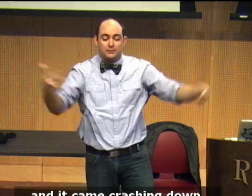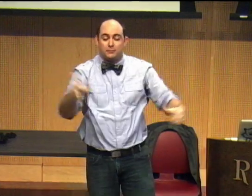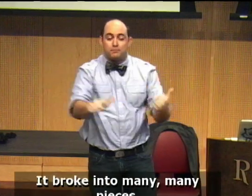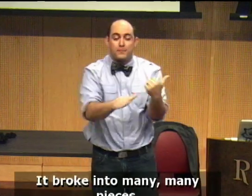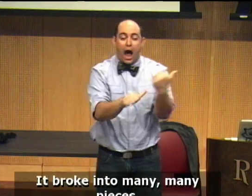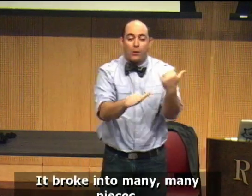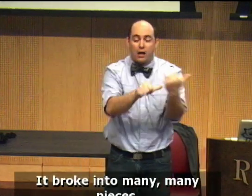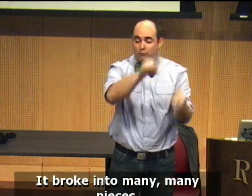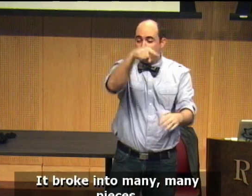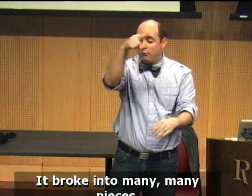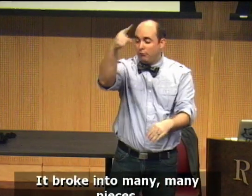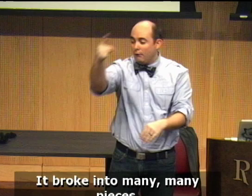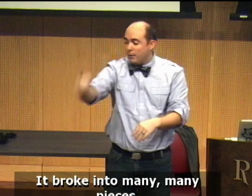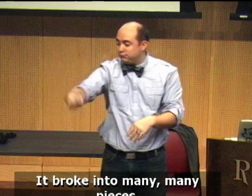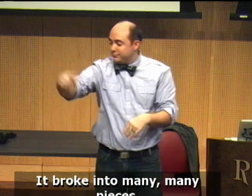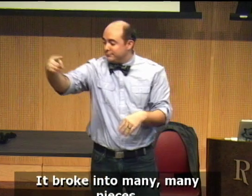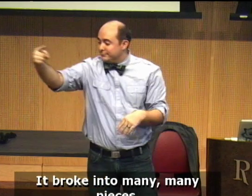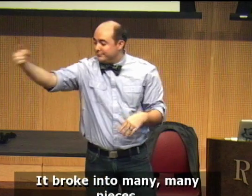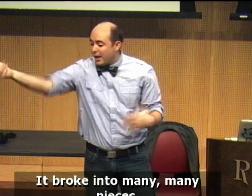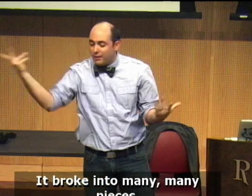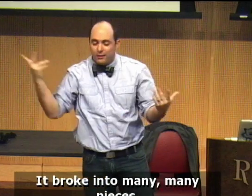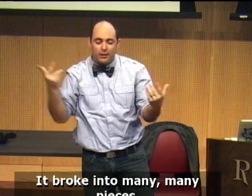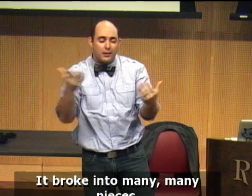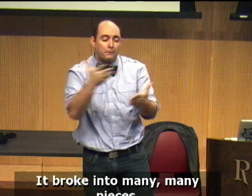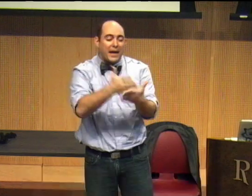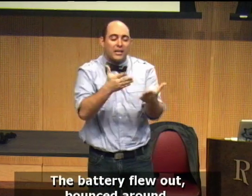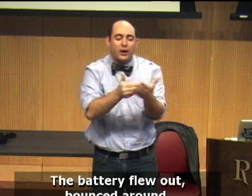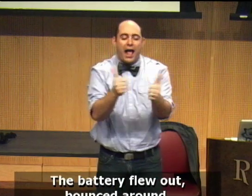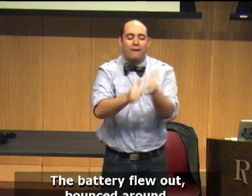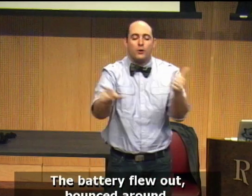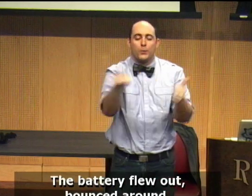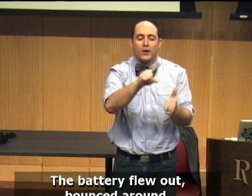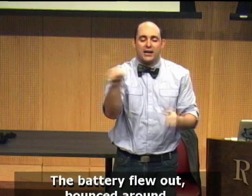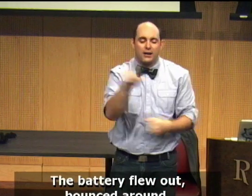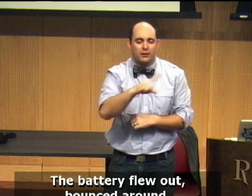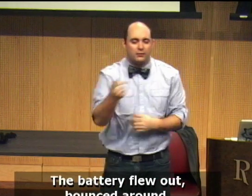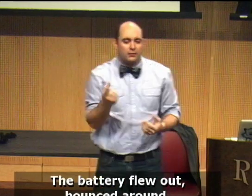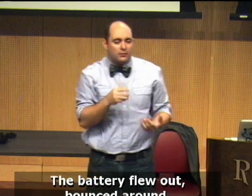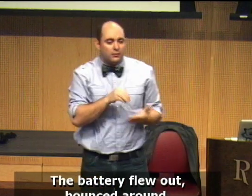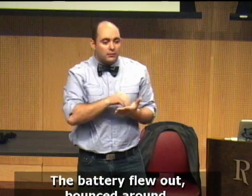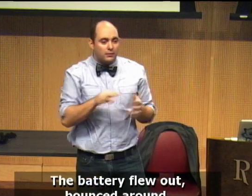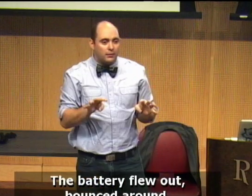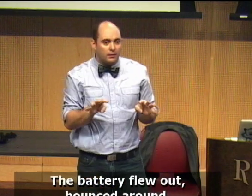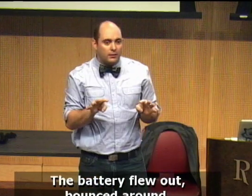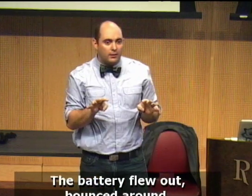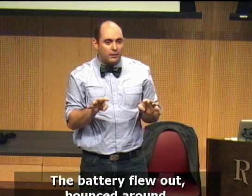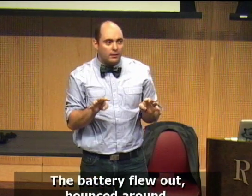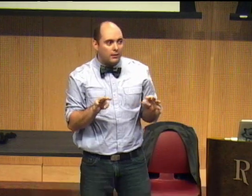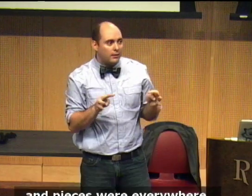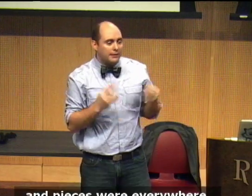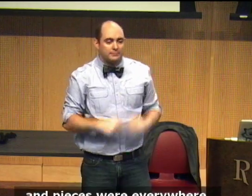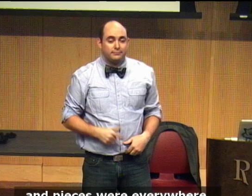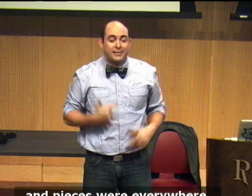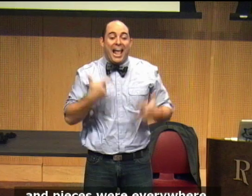It broke into many, many pieces. The battery flew out, bounced around, and pieces were